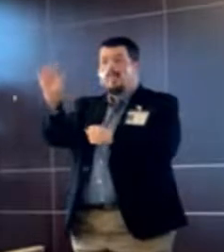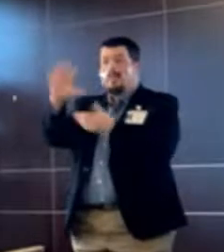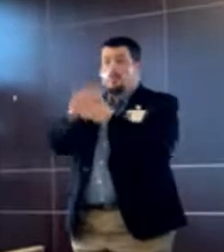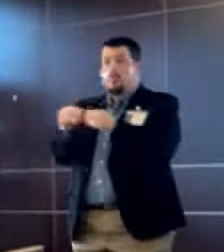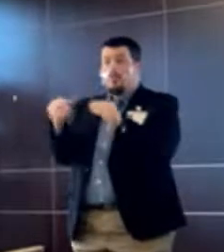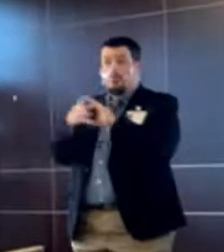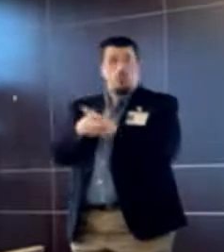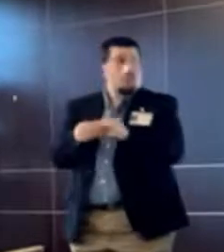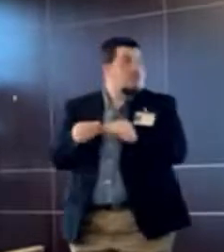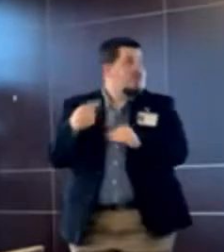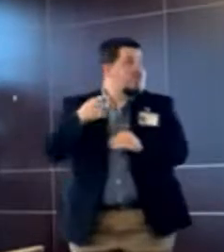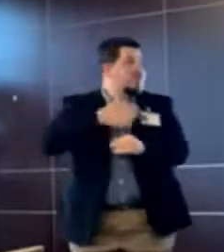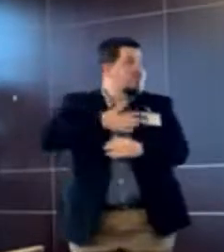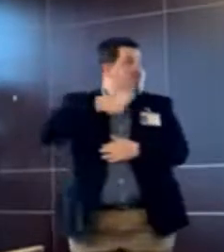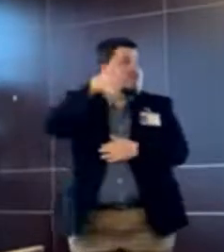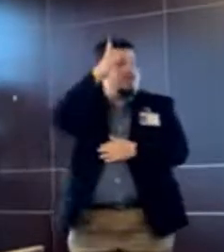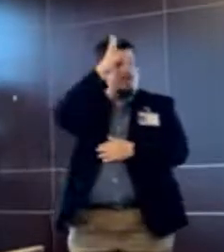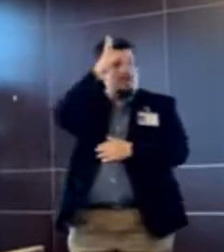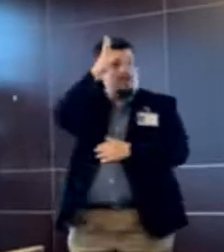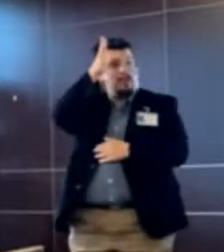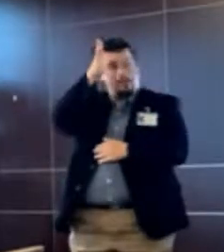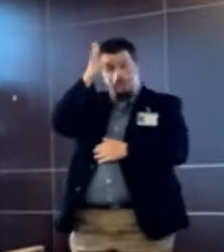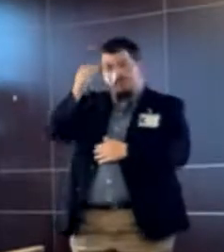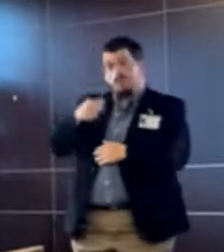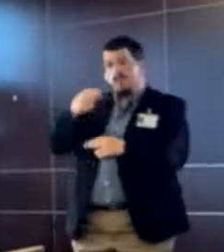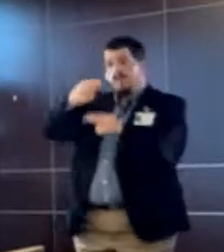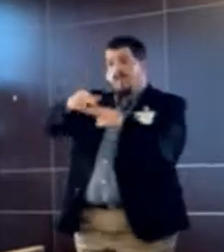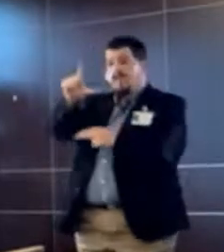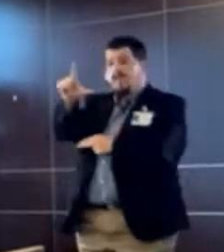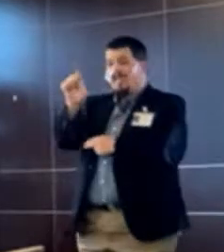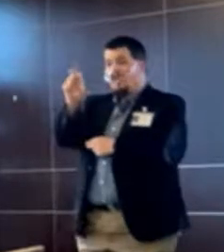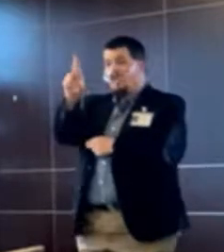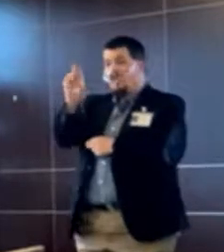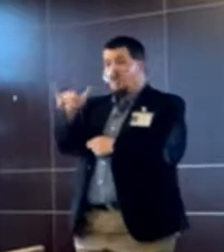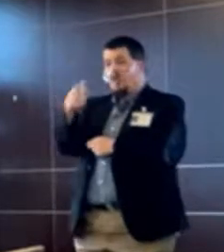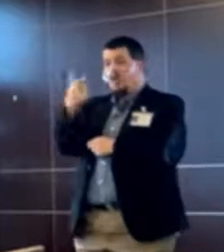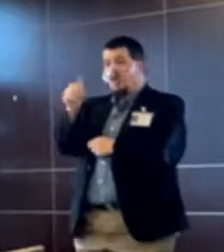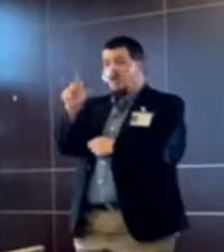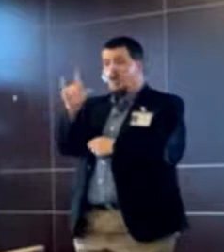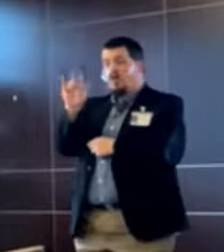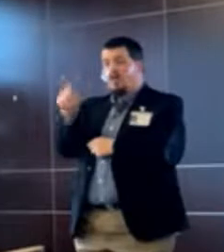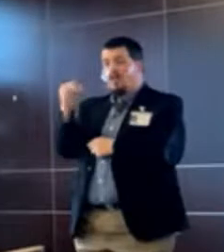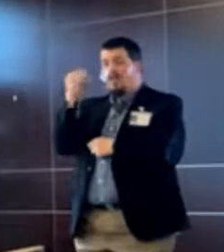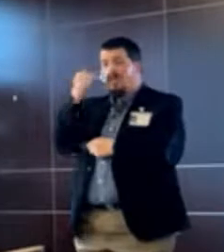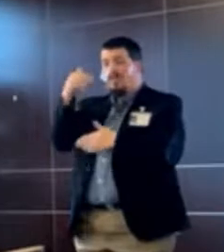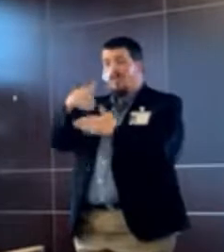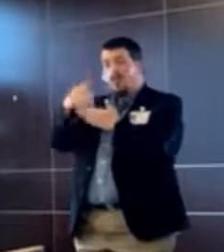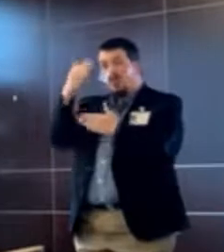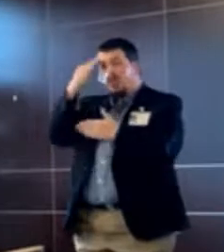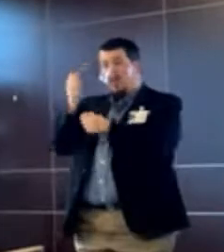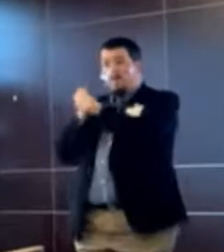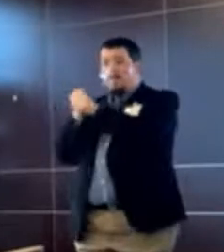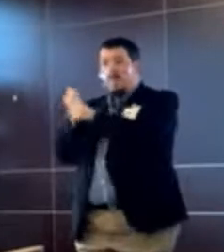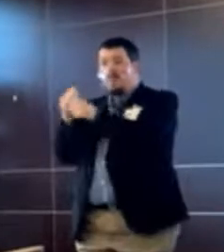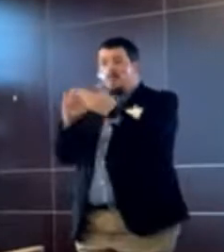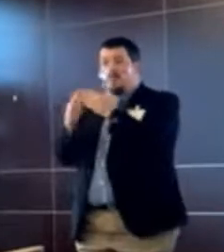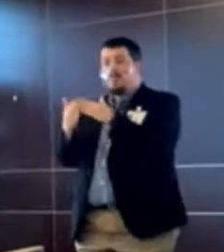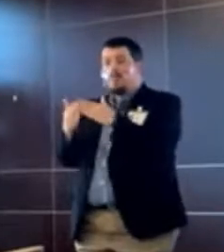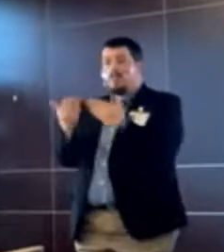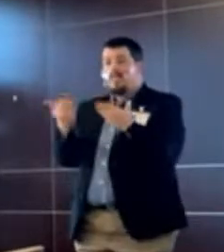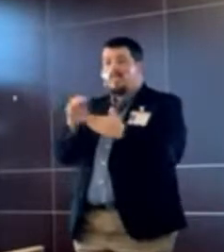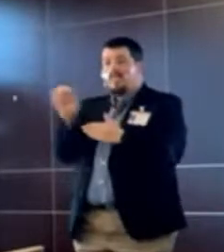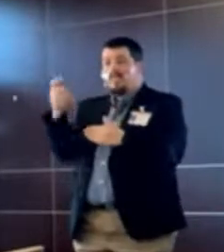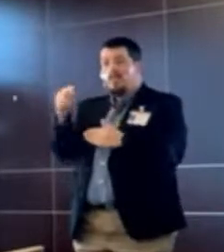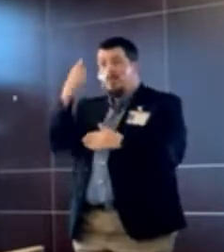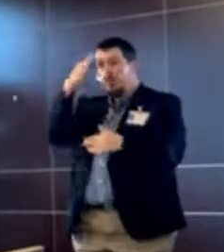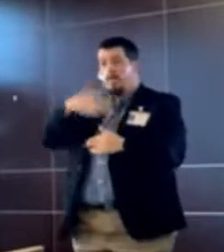story. This is my dad. His name is Leroy Garland. If you are in the baseball community in Upper East Tennessee, you might know